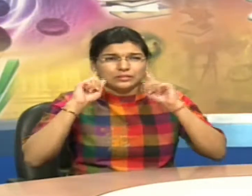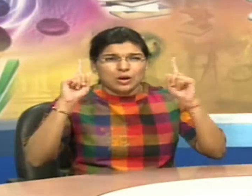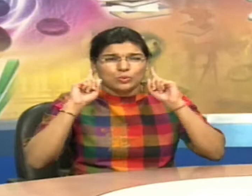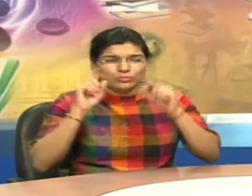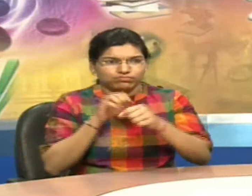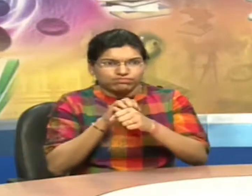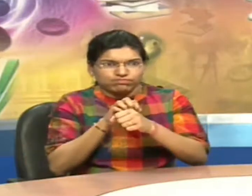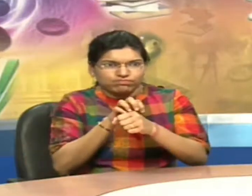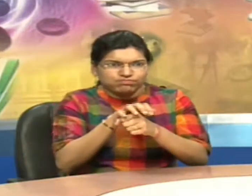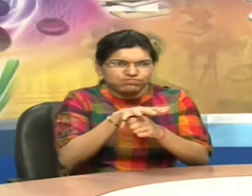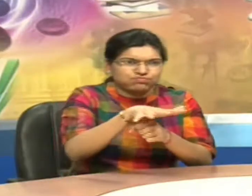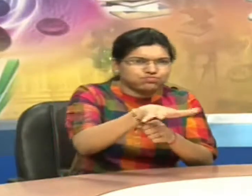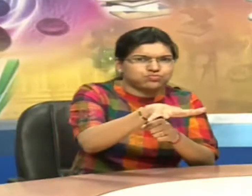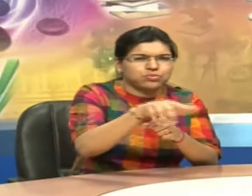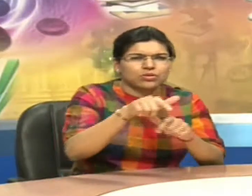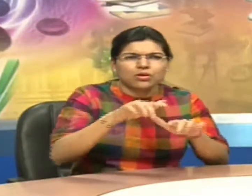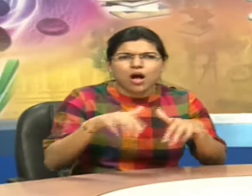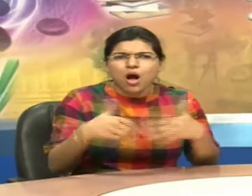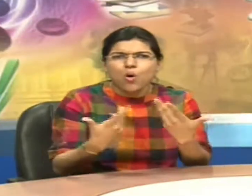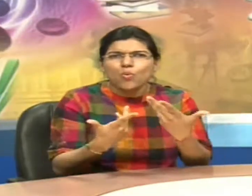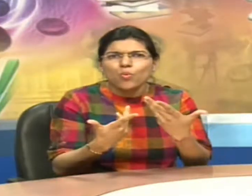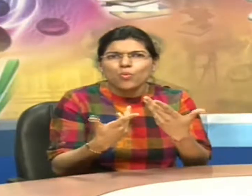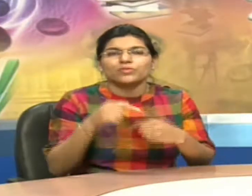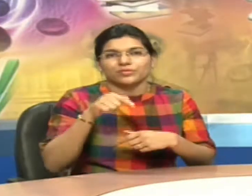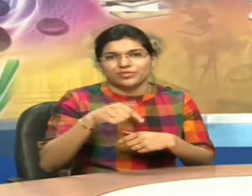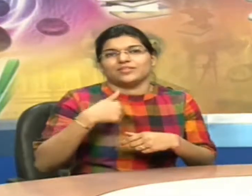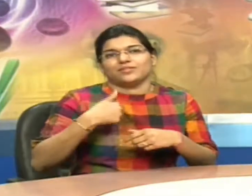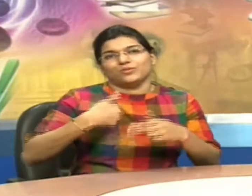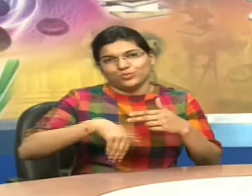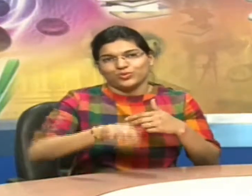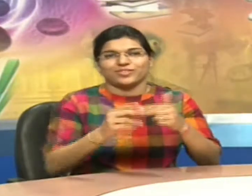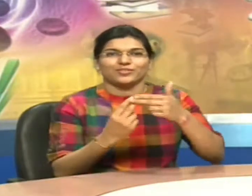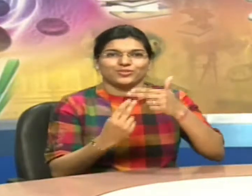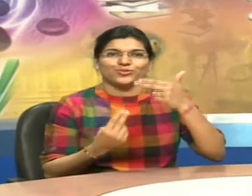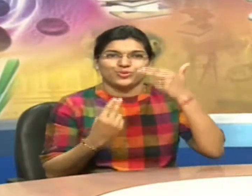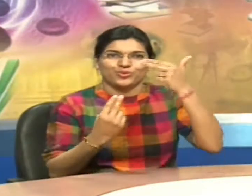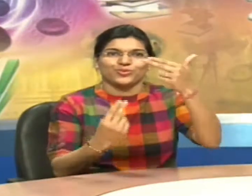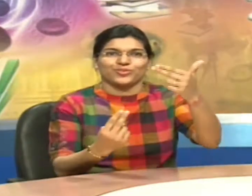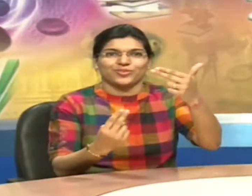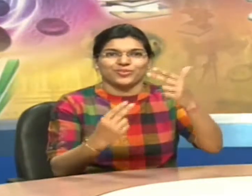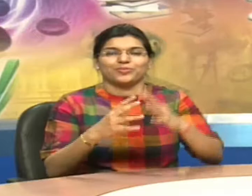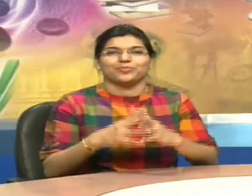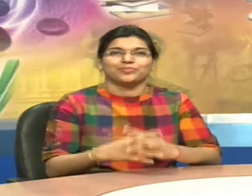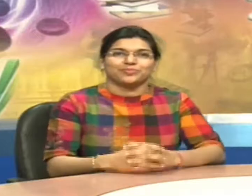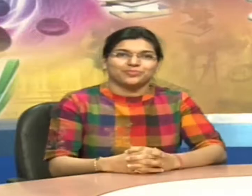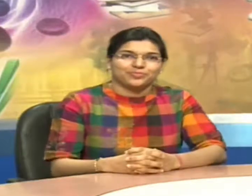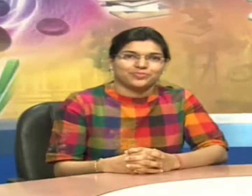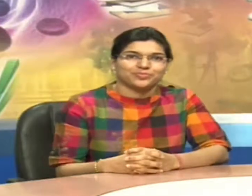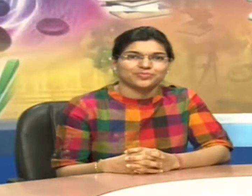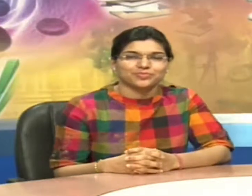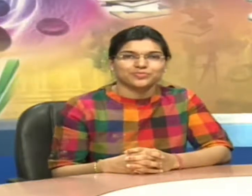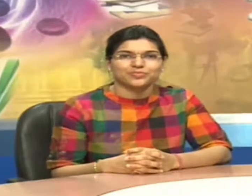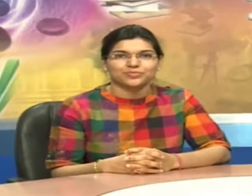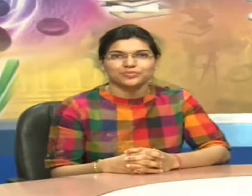Noise. How it affects our lives. We will read it in chapter.